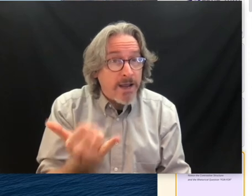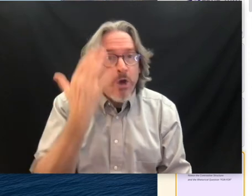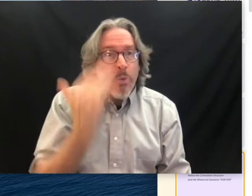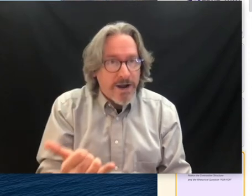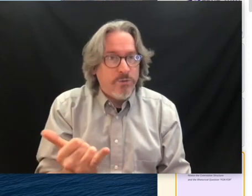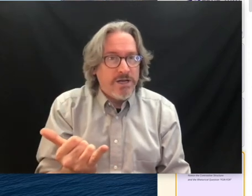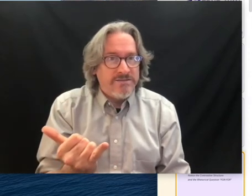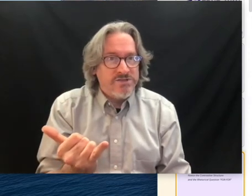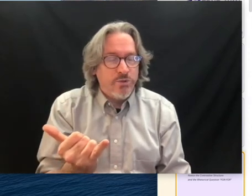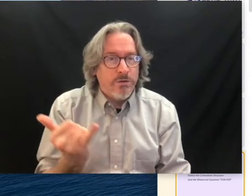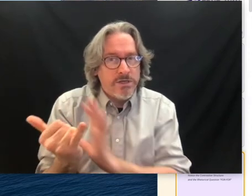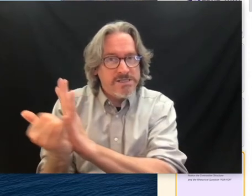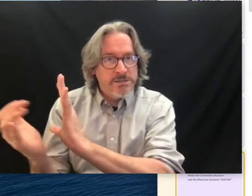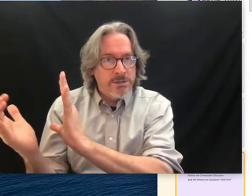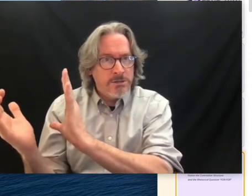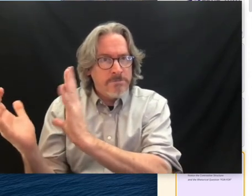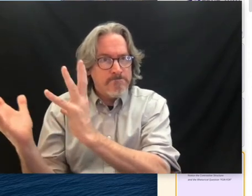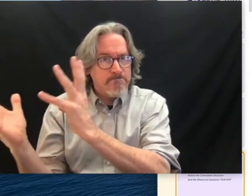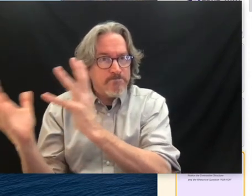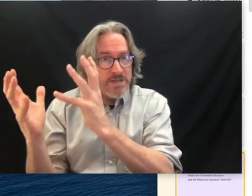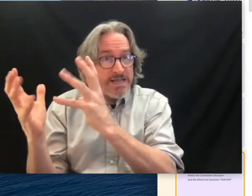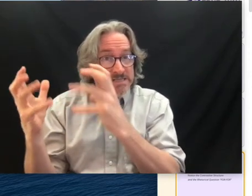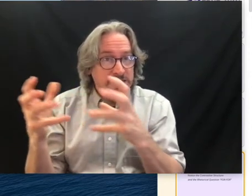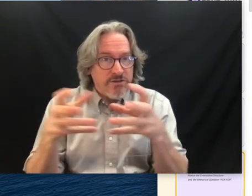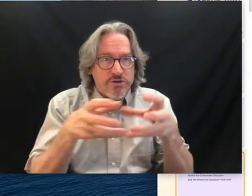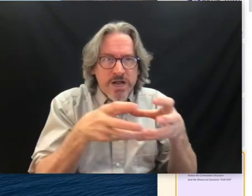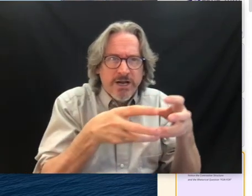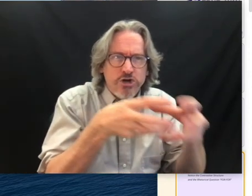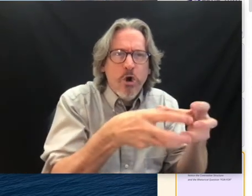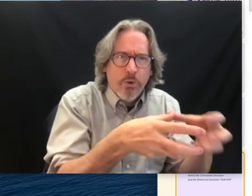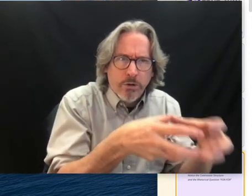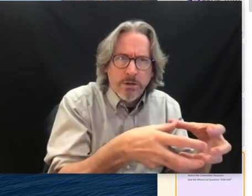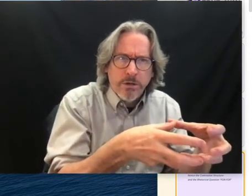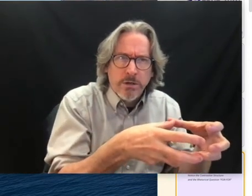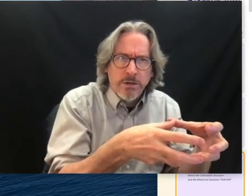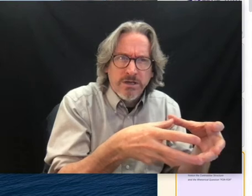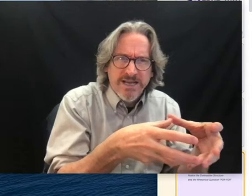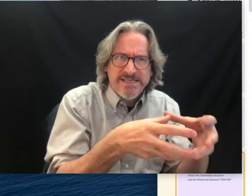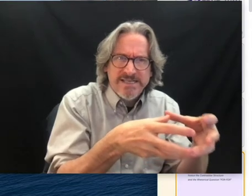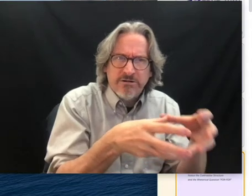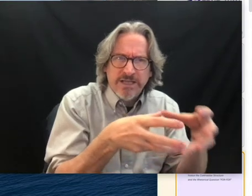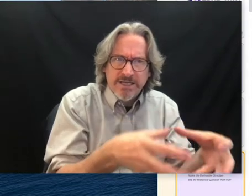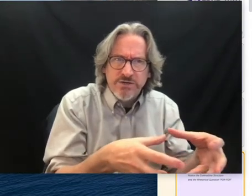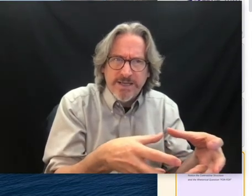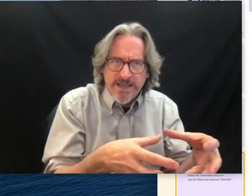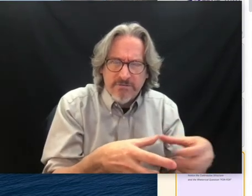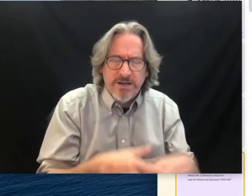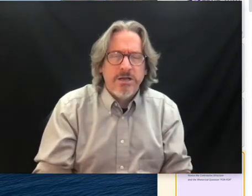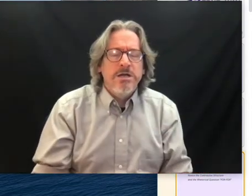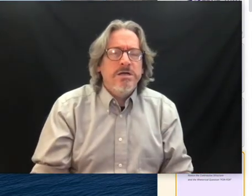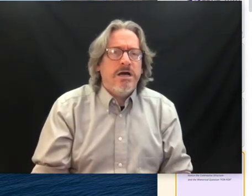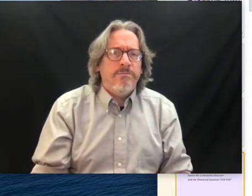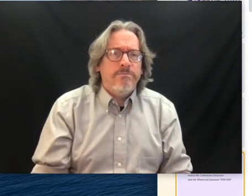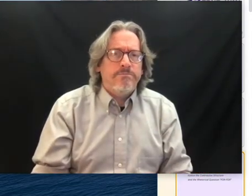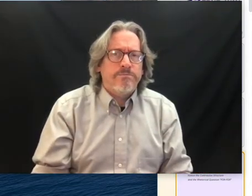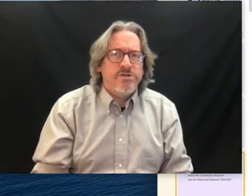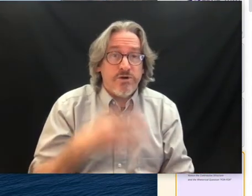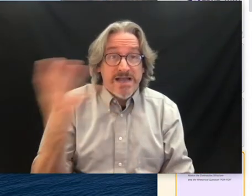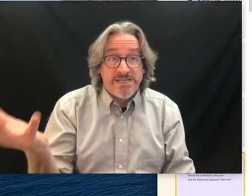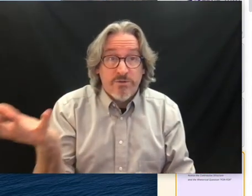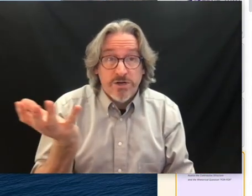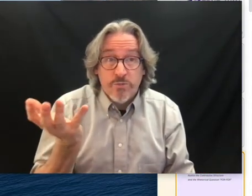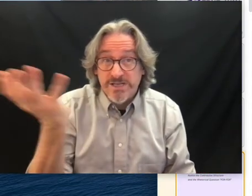why? Why do you want to leave school? Because there's not a goal necessarily in doing that, right?